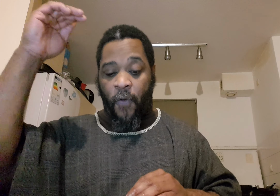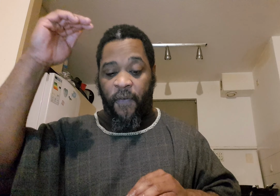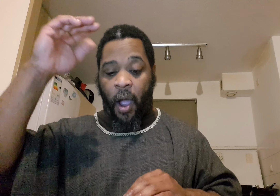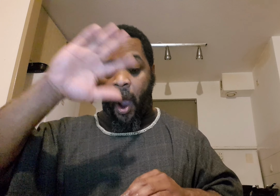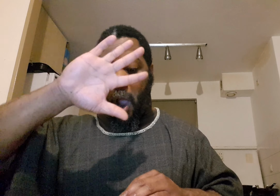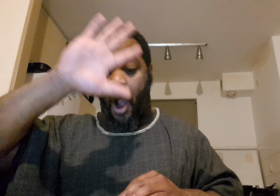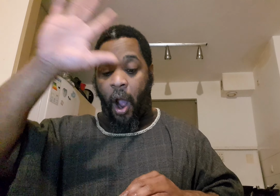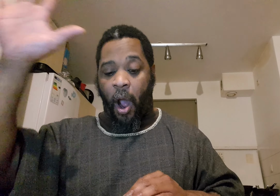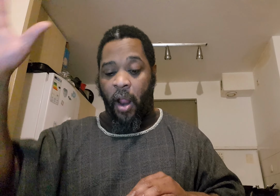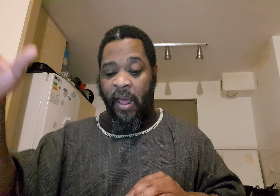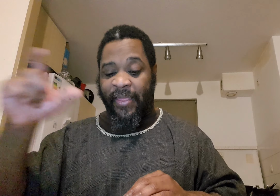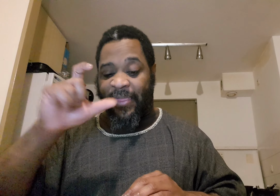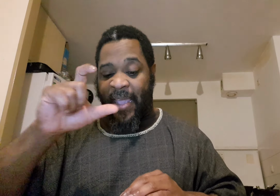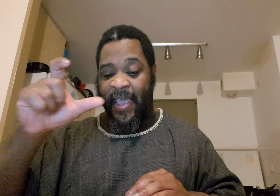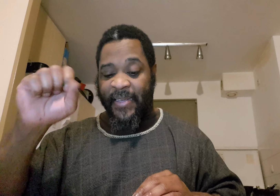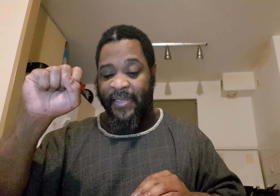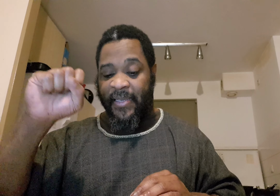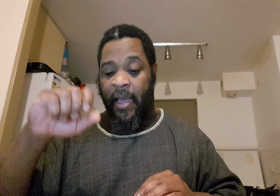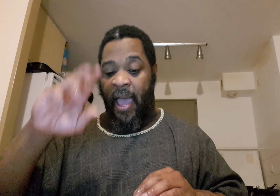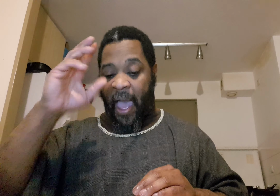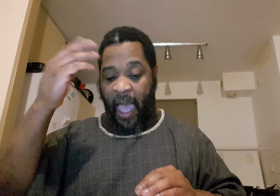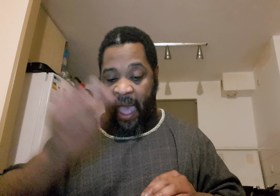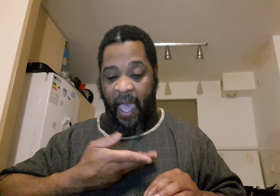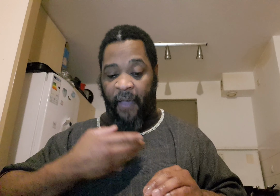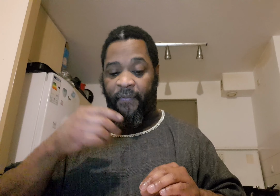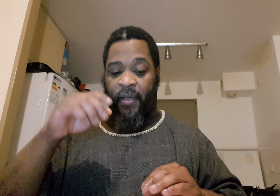Above all things have